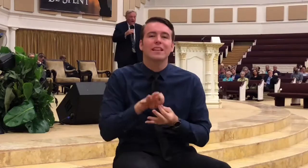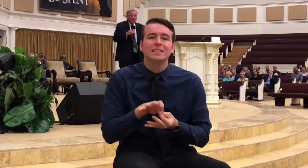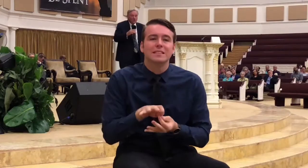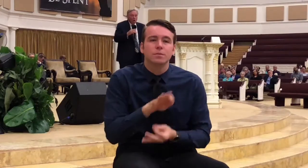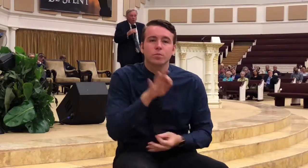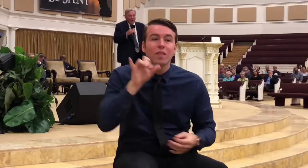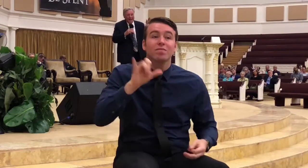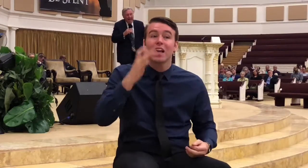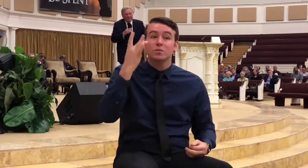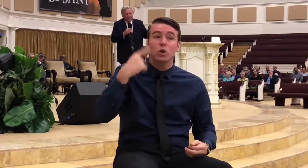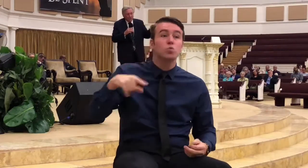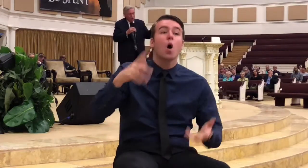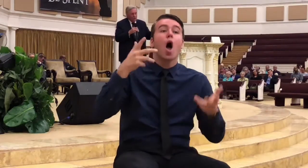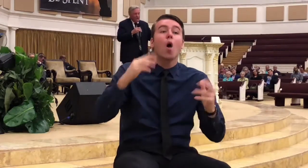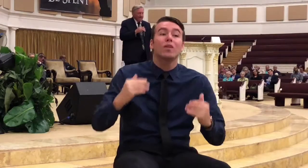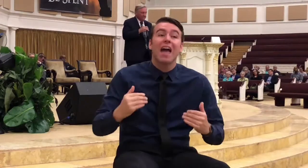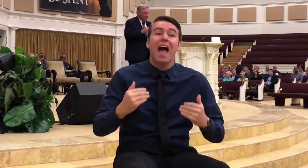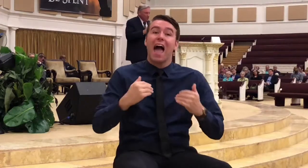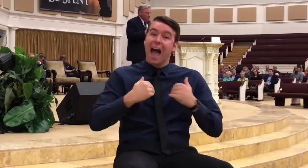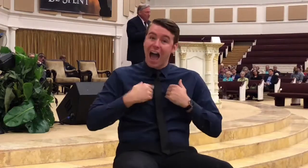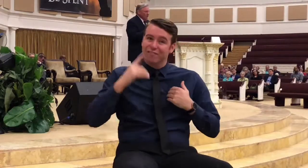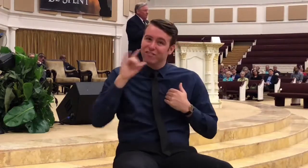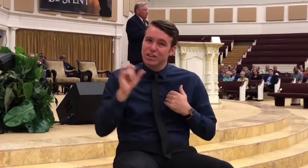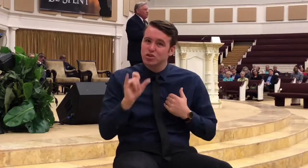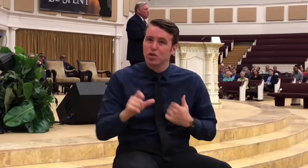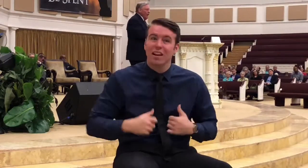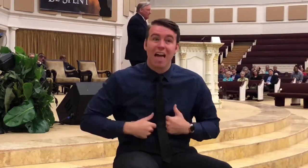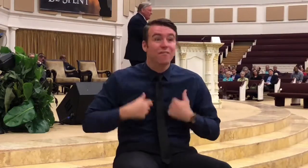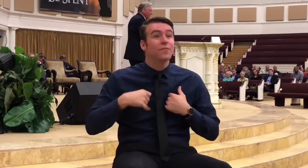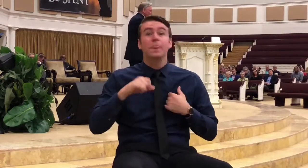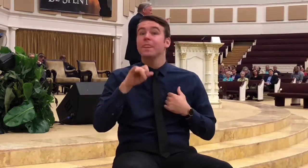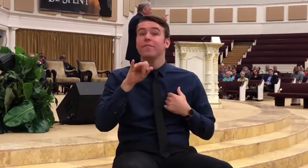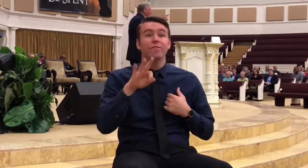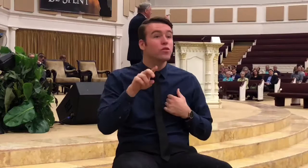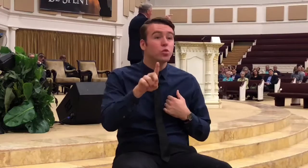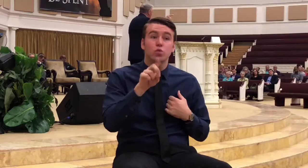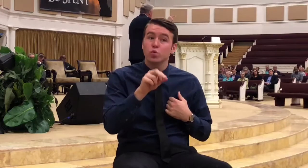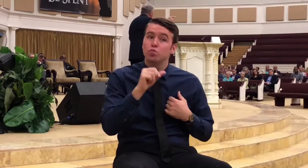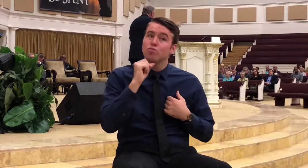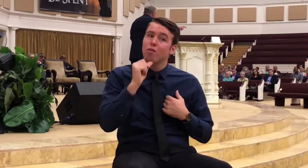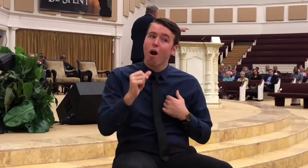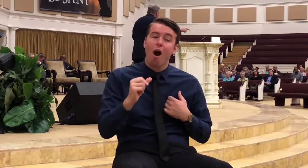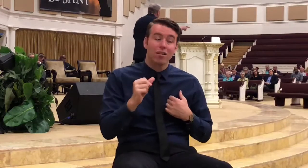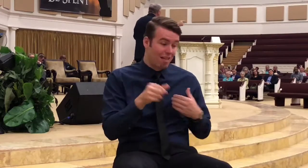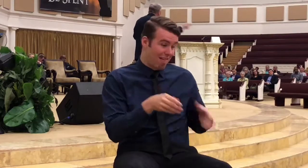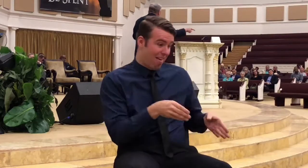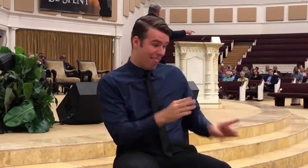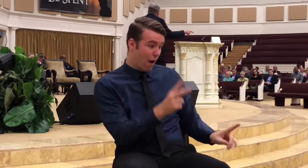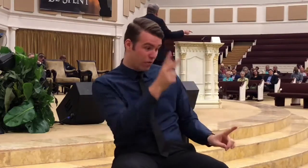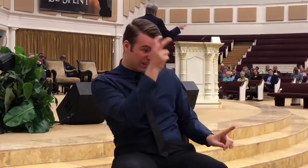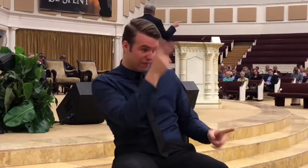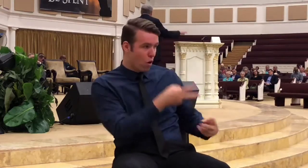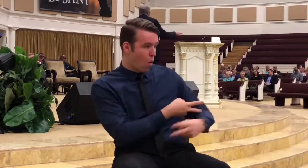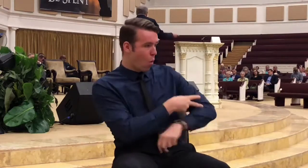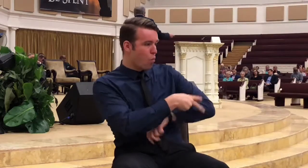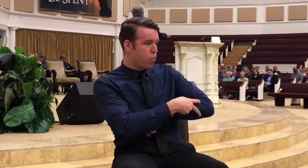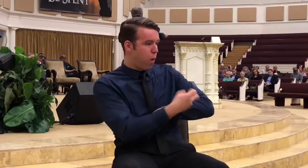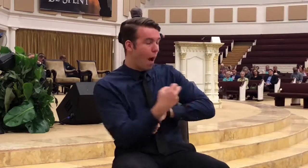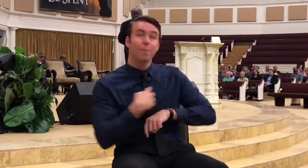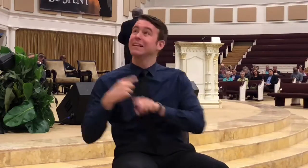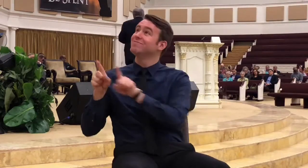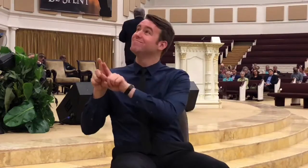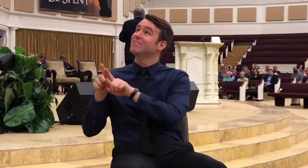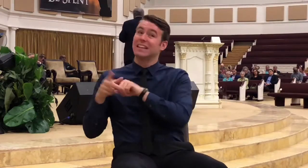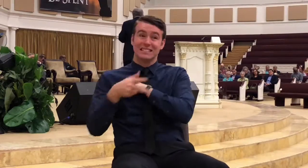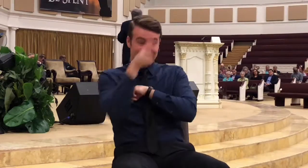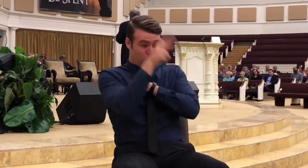is why you already have eternal life in you if you do not let the devil rob you of your walk with